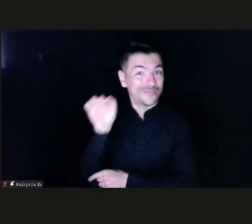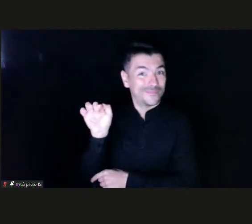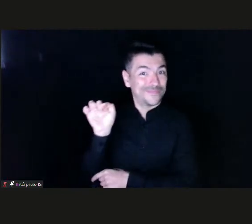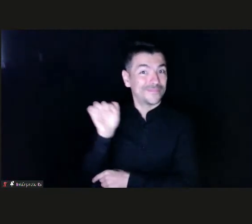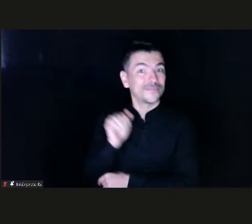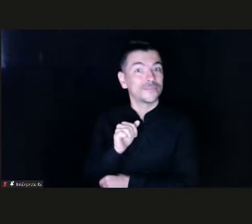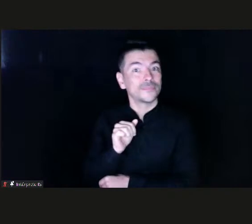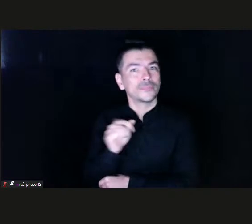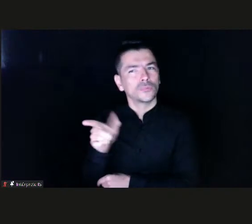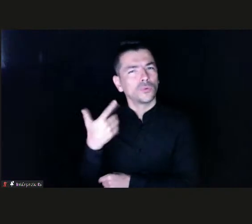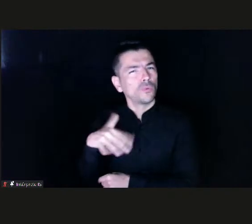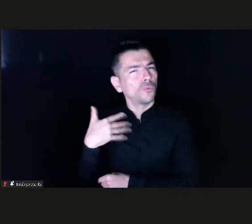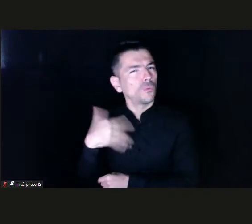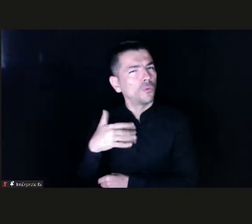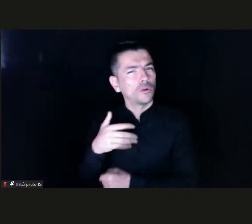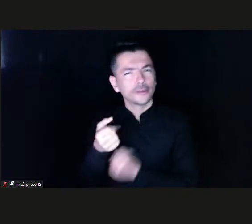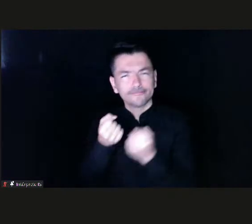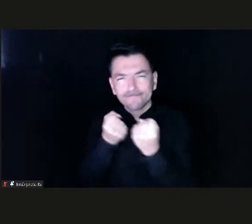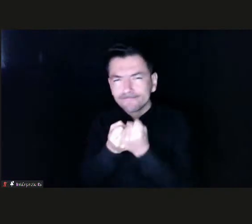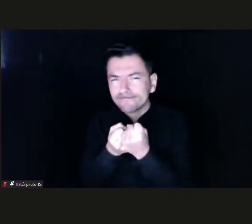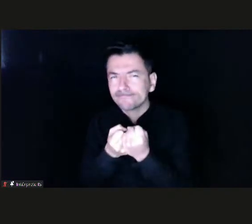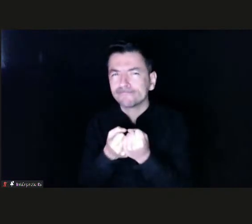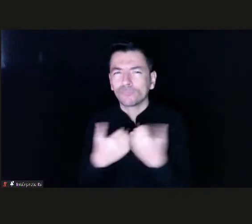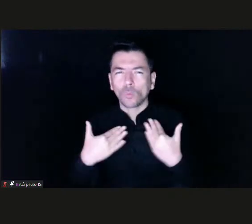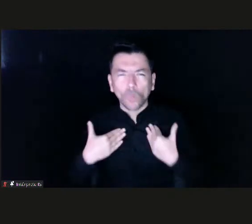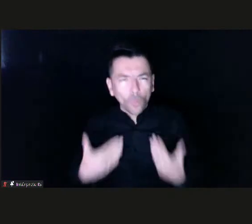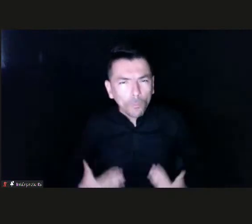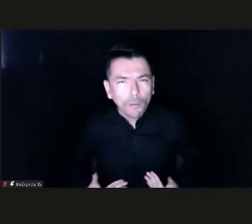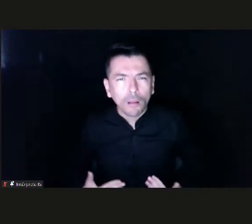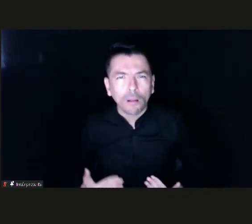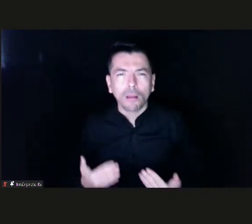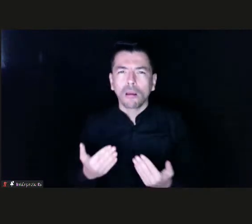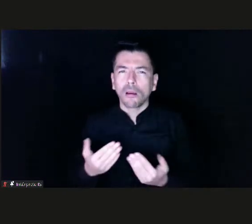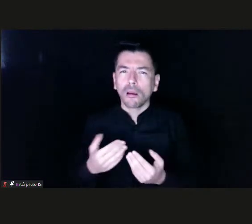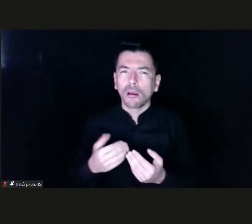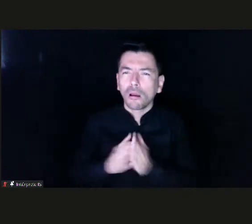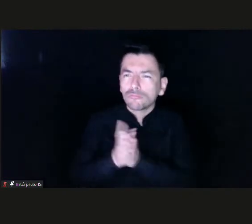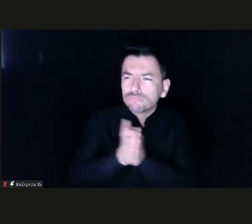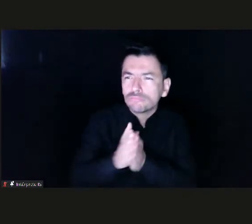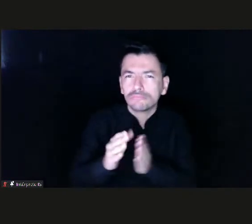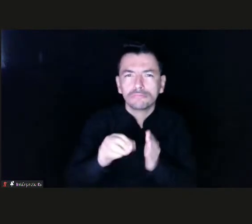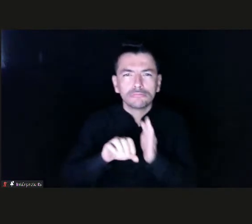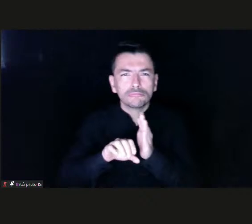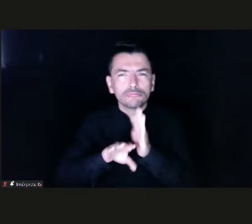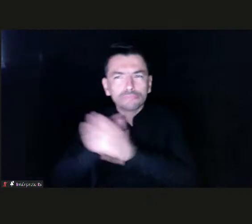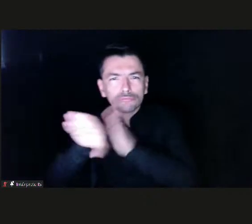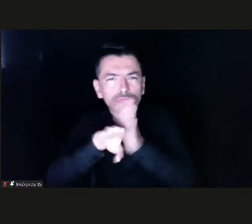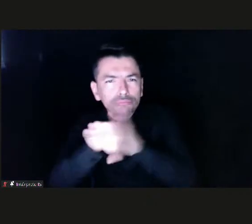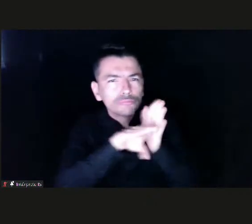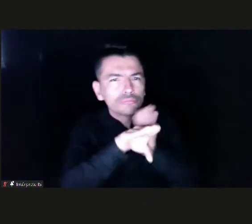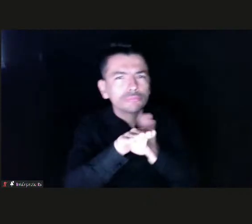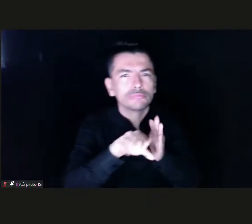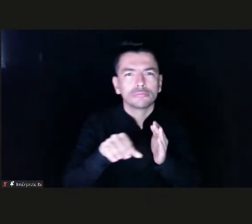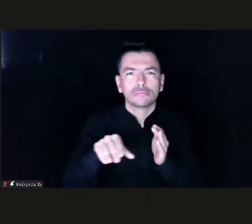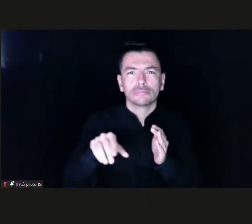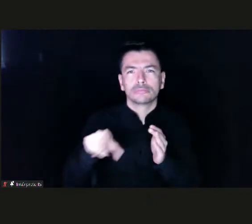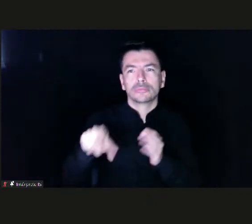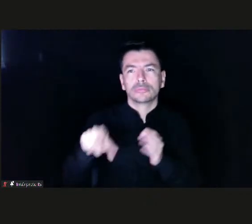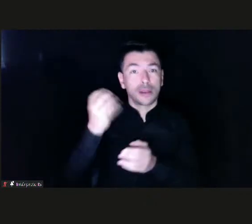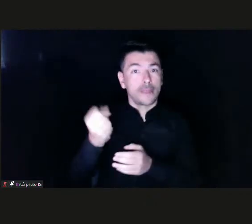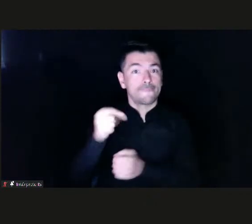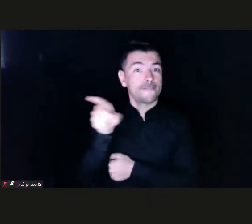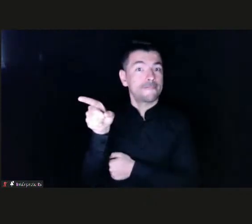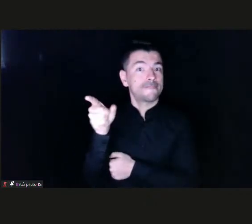holds the portfolio of Minister in the Ministry of Foreign Trade in Barbados. By profession, she is a management